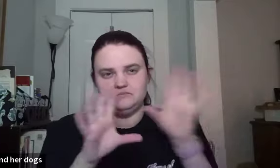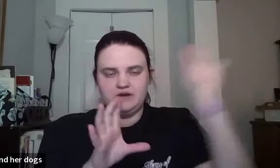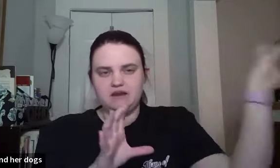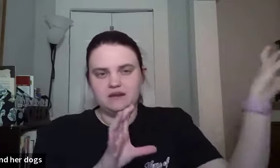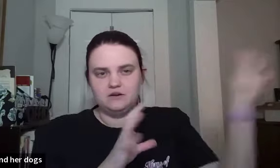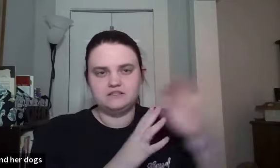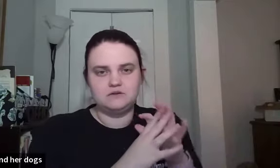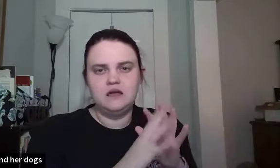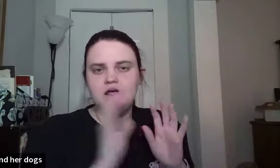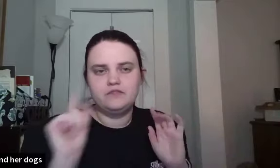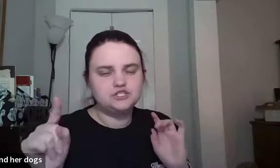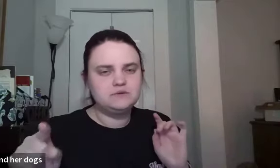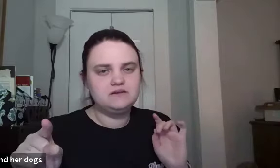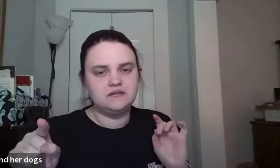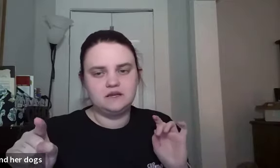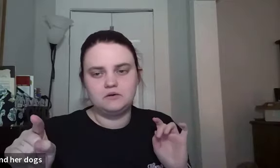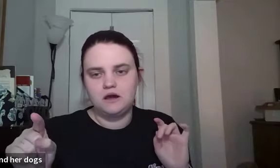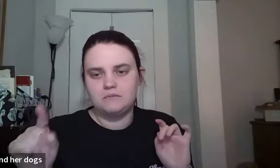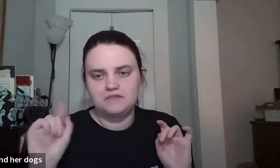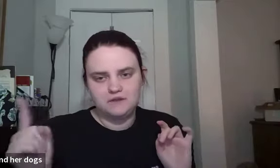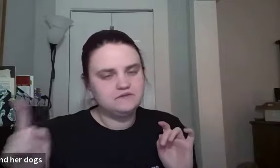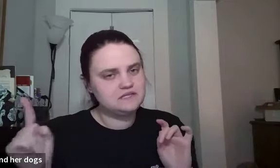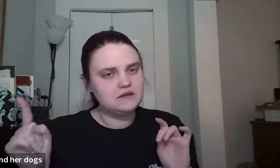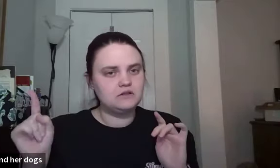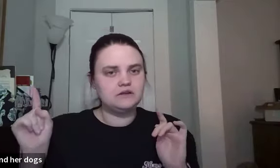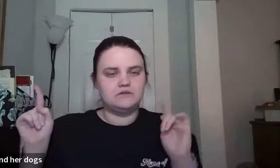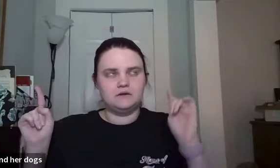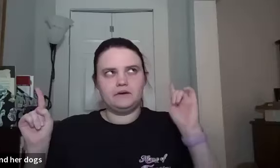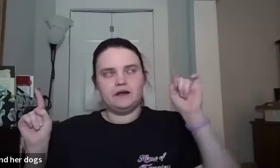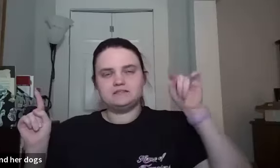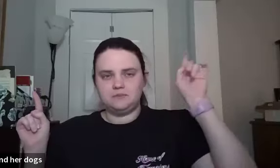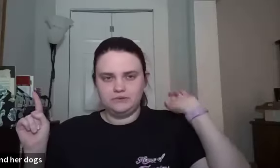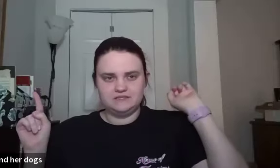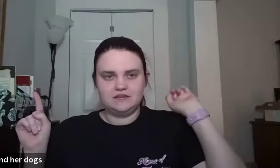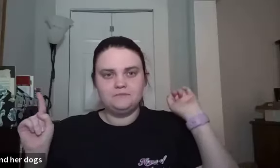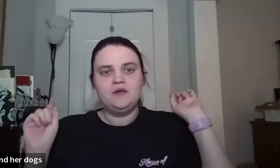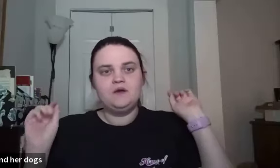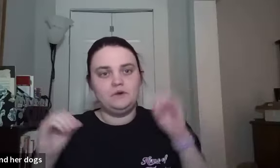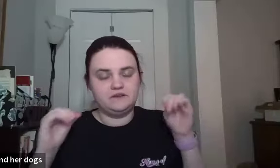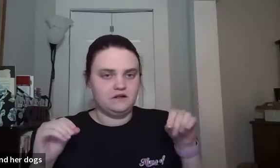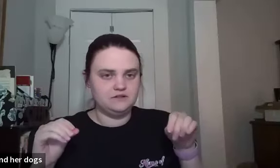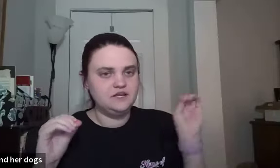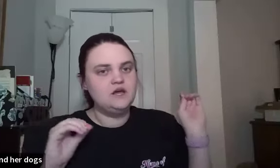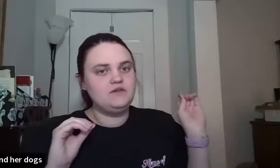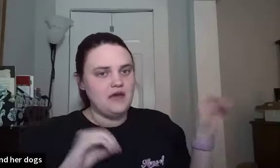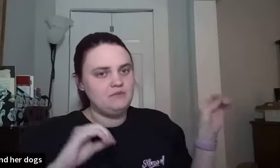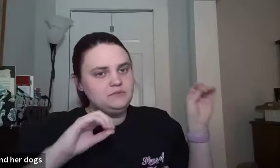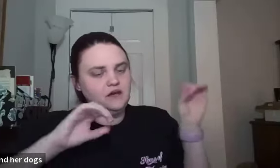we've kind of had it on its own. There should be a video. I think we sent it earlier in the class a couple weeks ago with the colors. That will be helpful